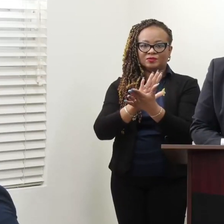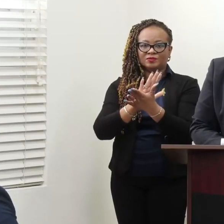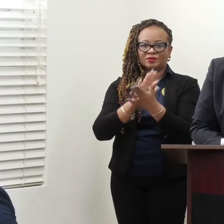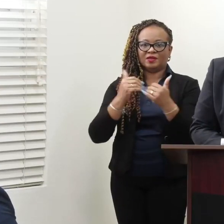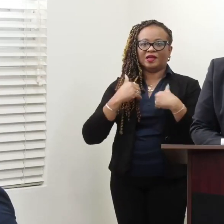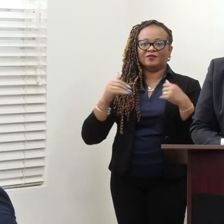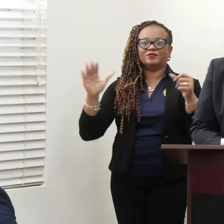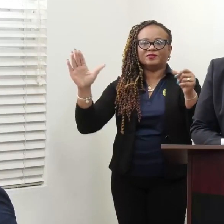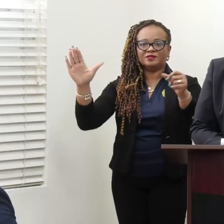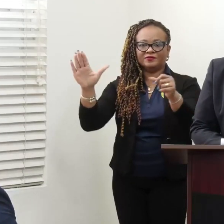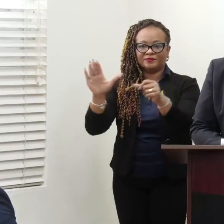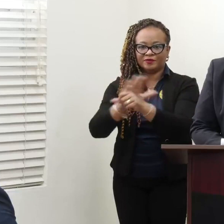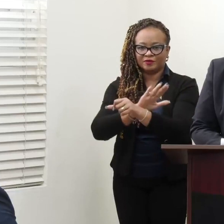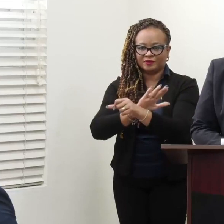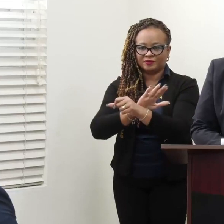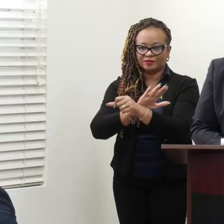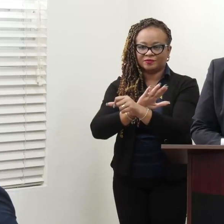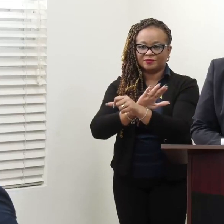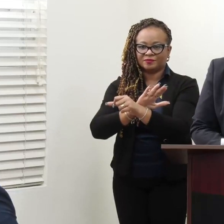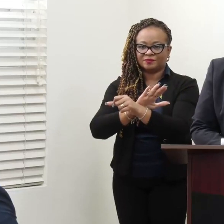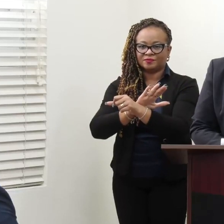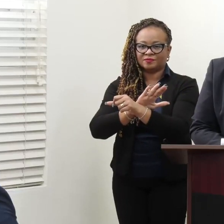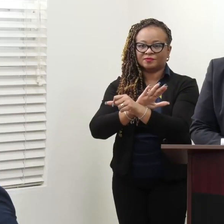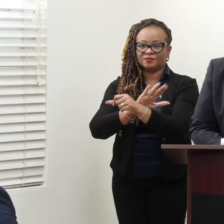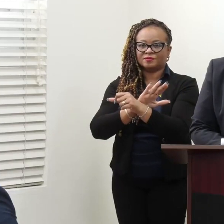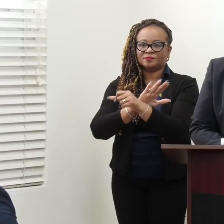has reached its capacity.